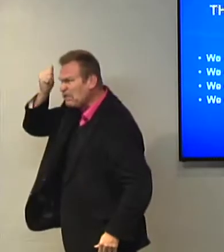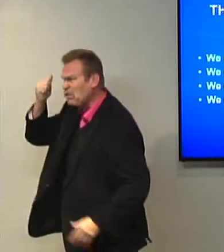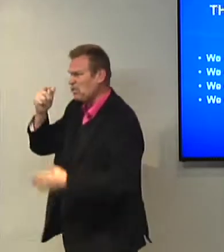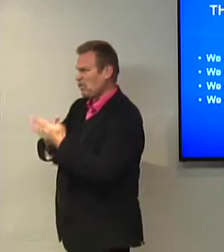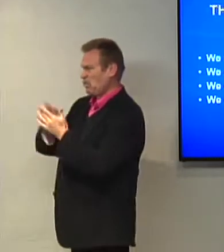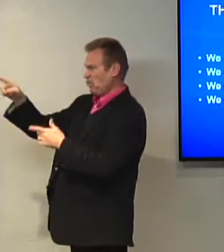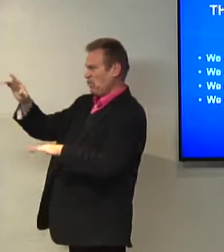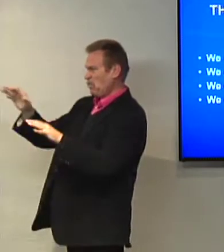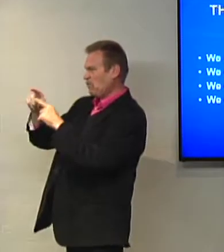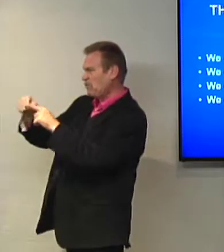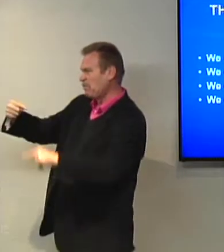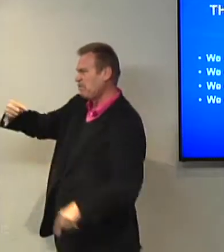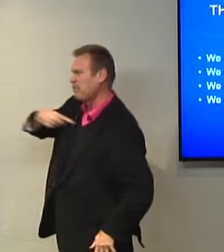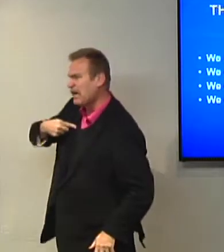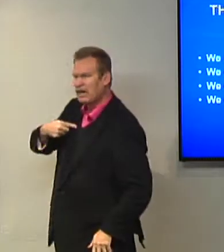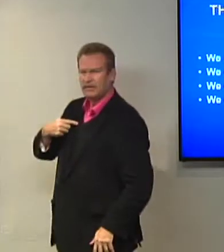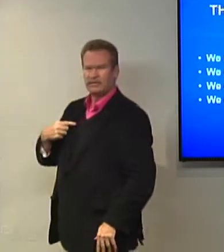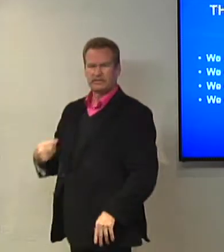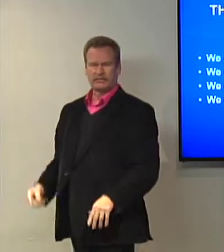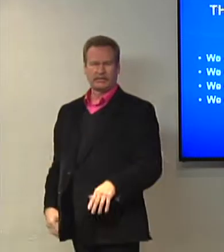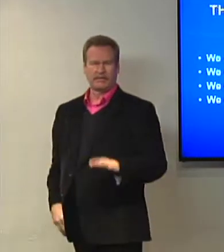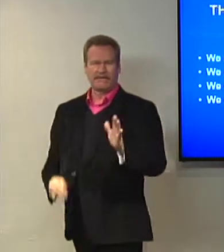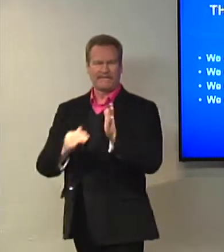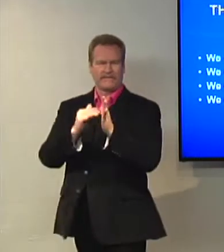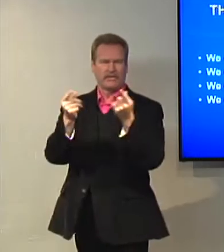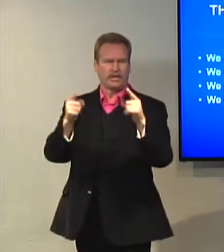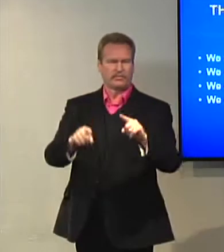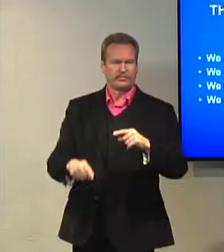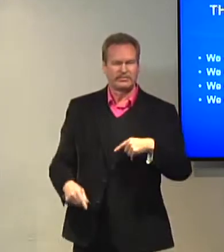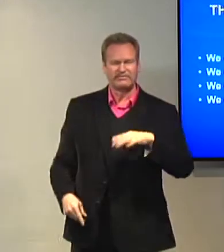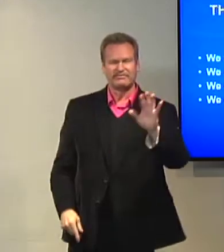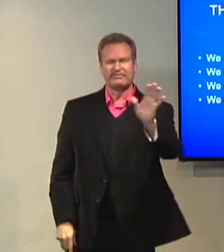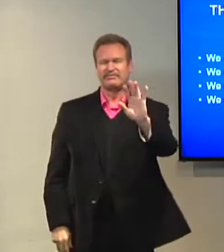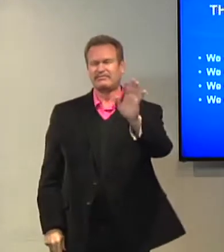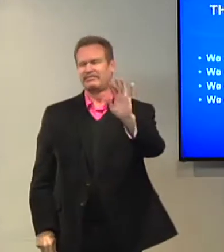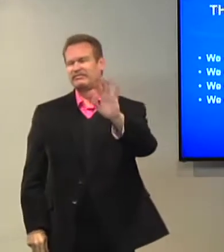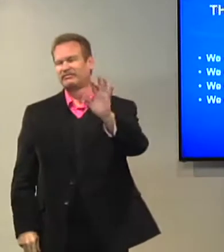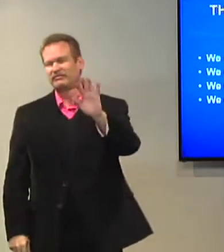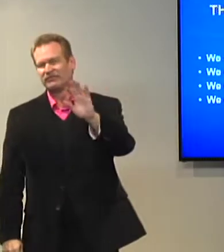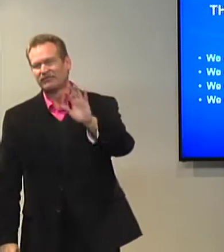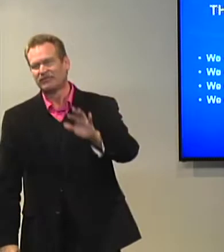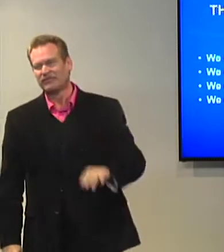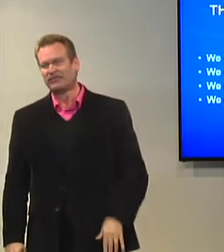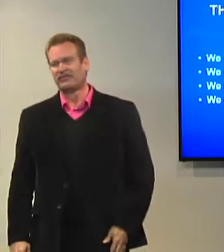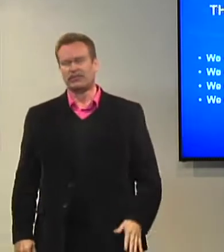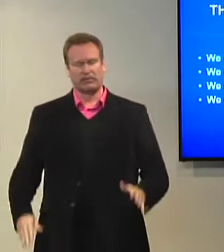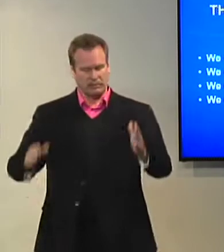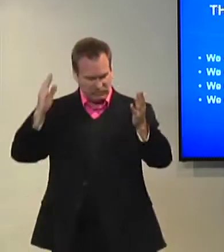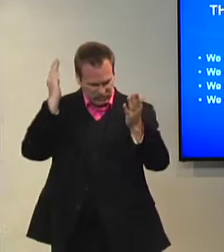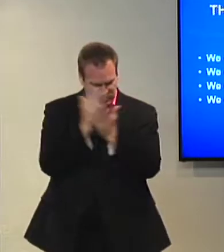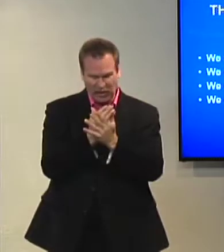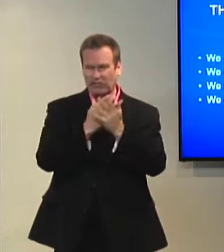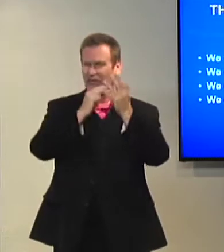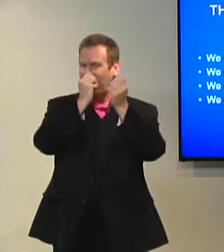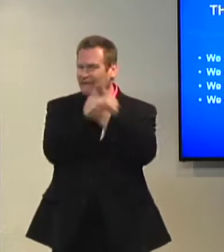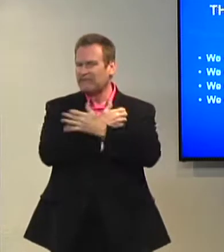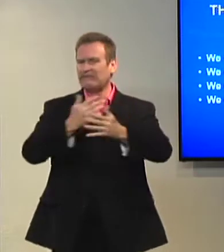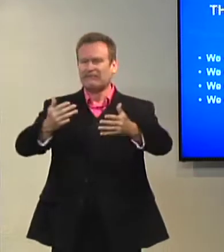brain. I'm never going to forget this. You know, he was so mean to me. And you know, that happens a lot. We see that happening a lot.